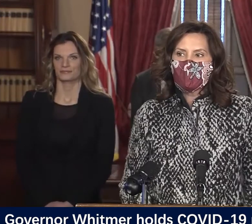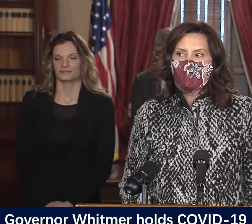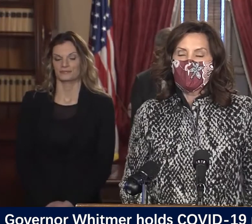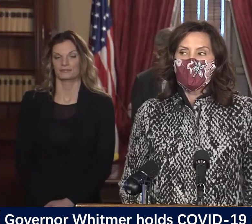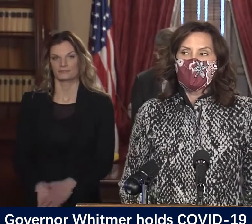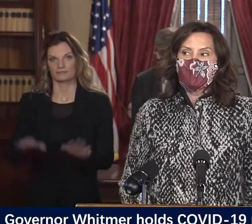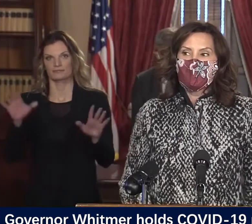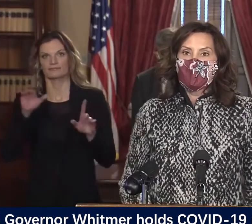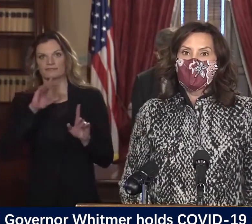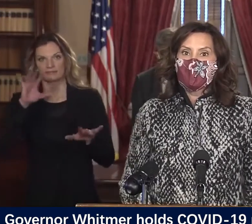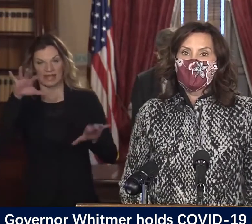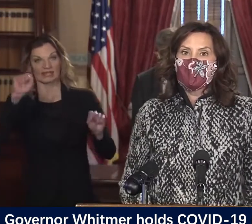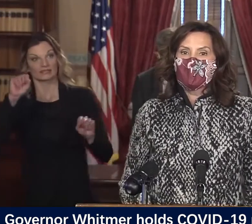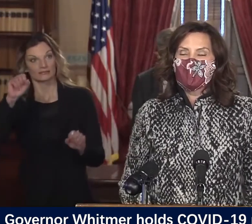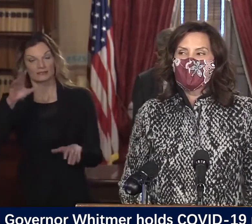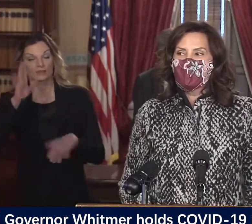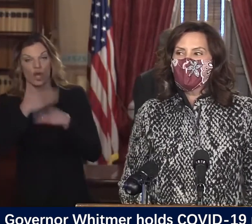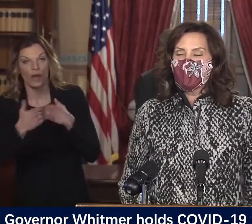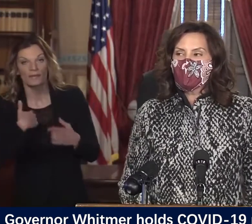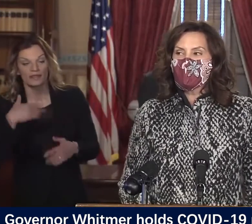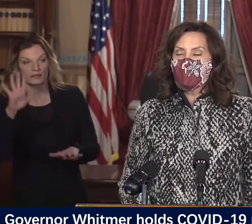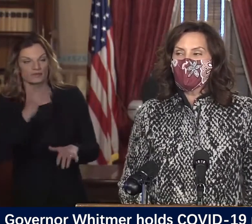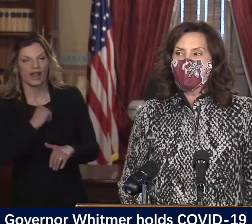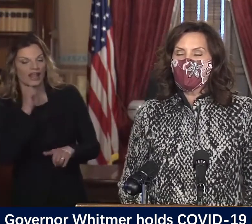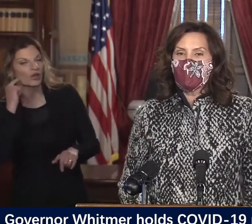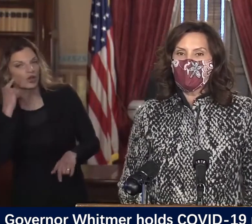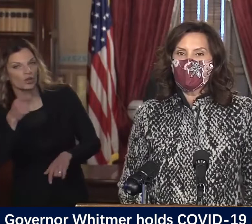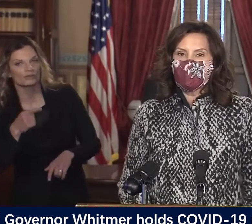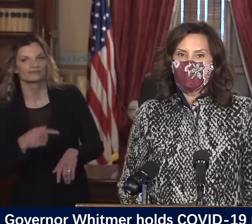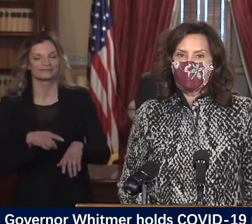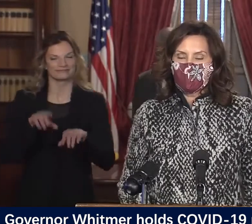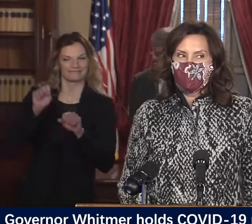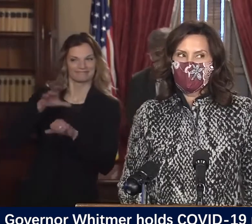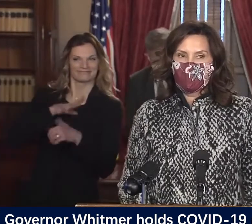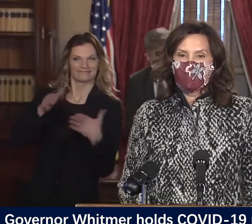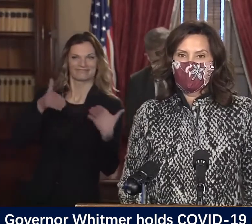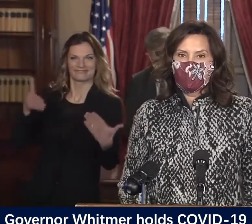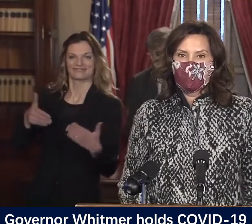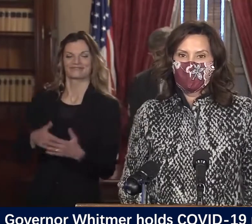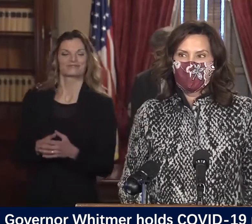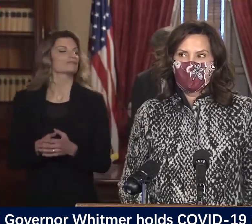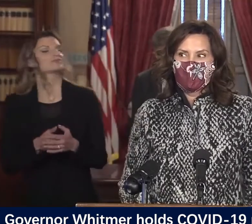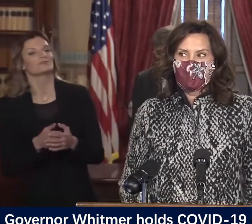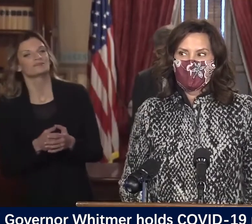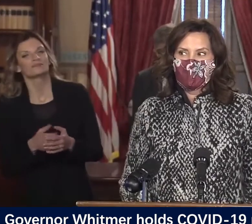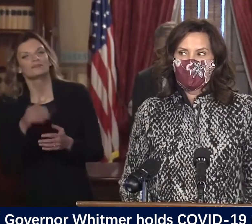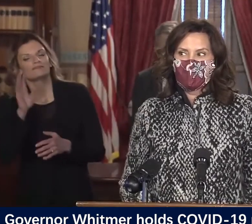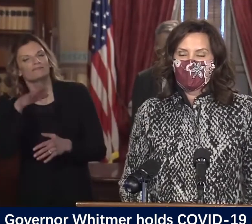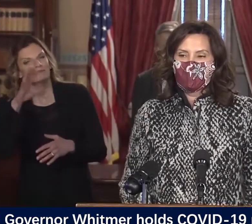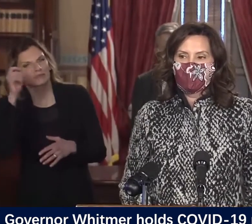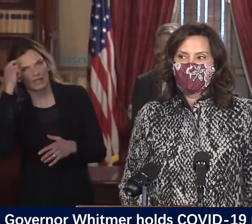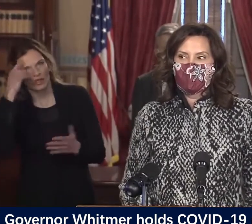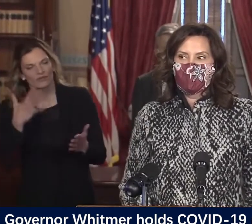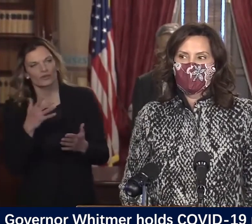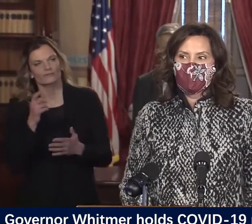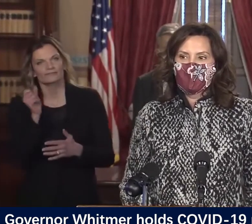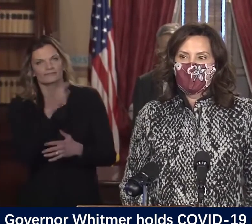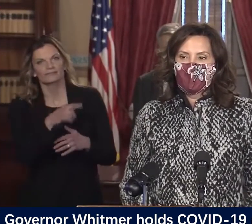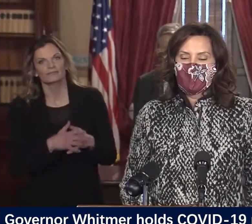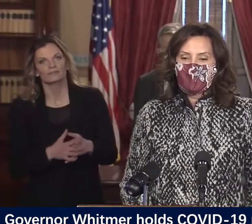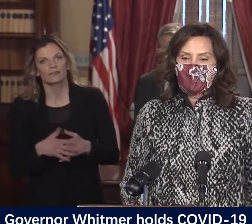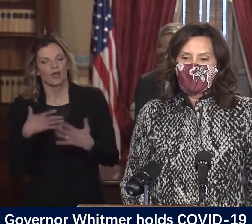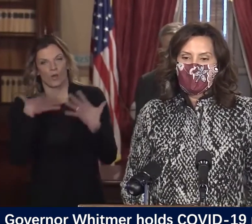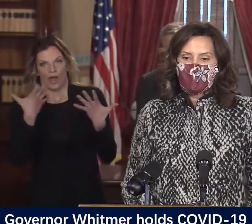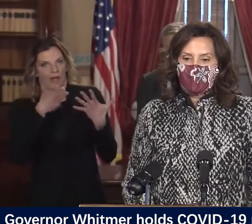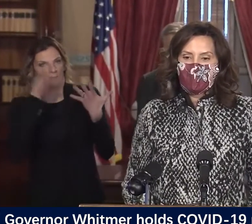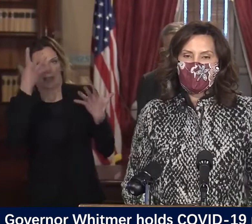Rick Avenue TV. Yes, did you call on me? I'm sorry, I couldn't hear you. Yes, she did, Rick. Oh, go ahead. All right, thank you. Governor, I got a thousand things I